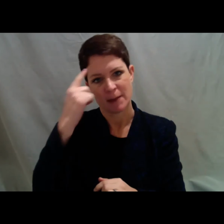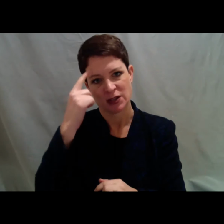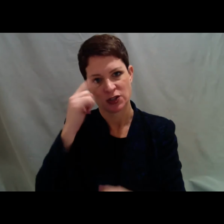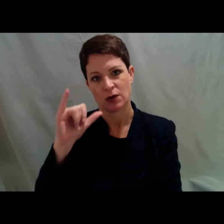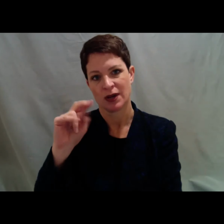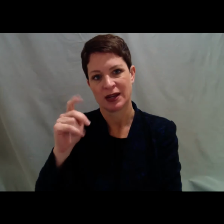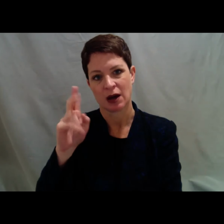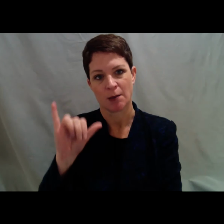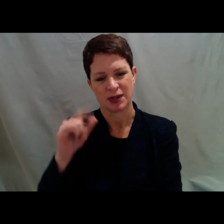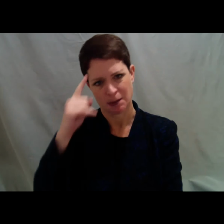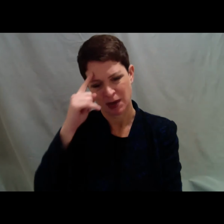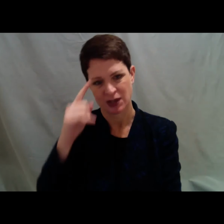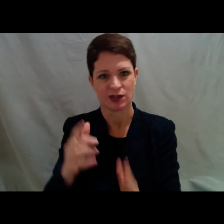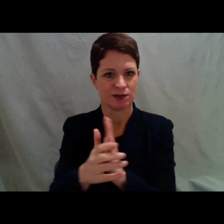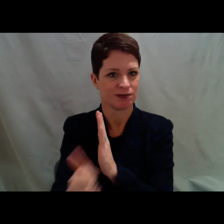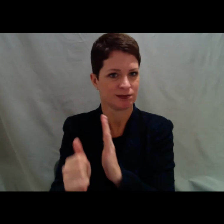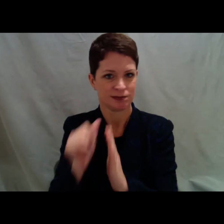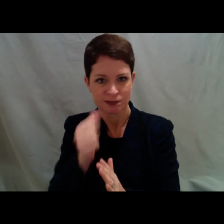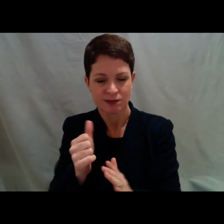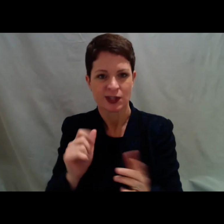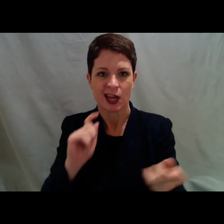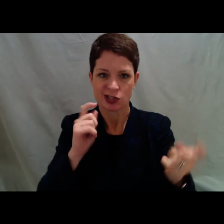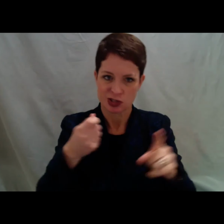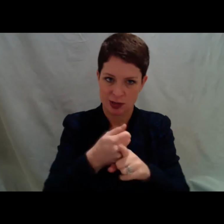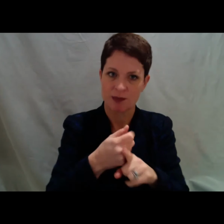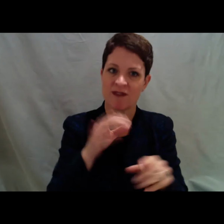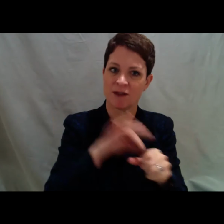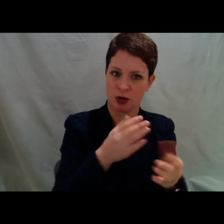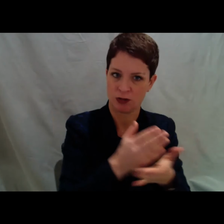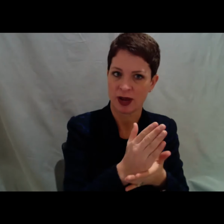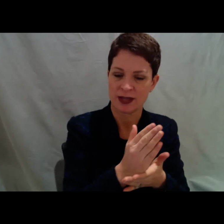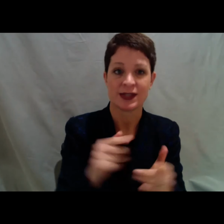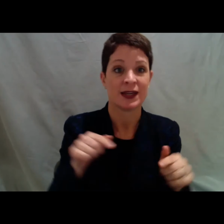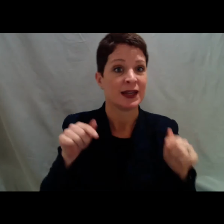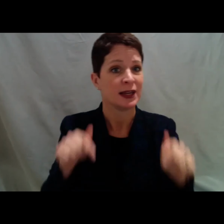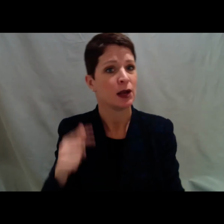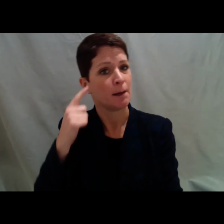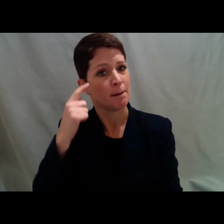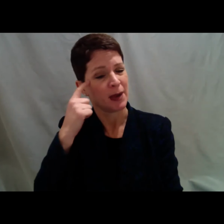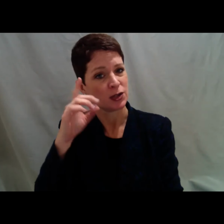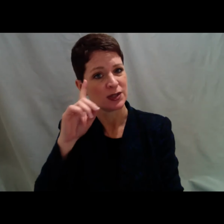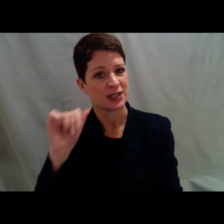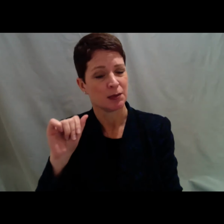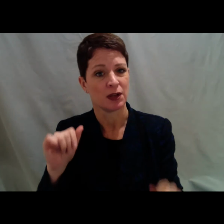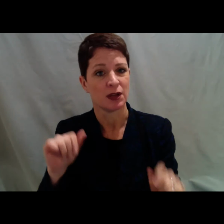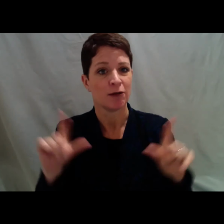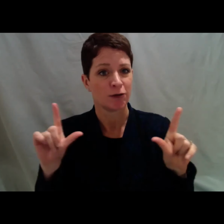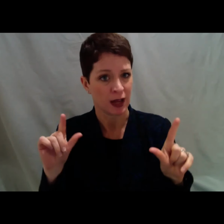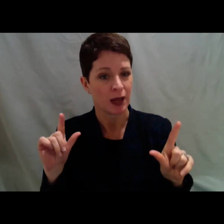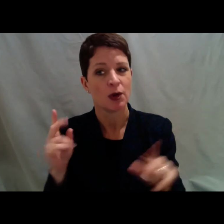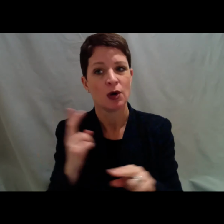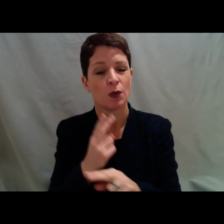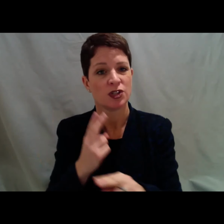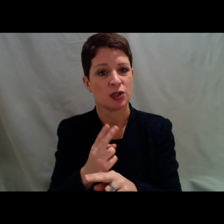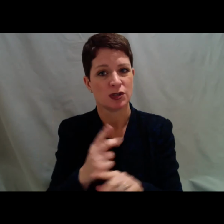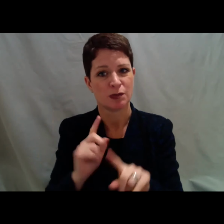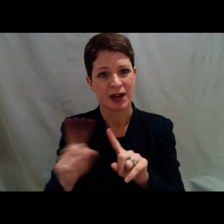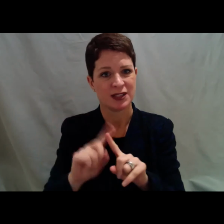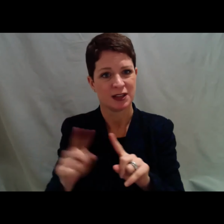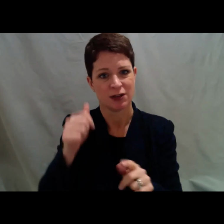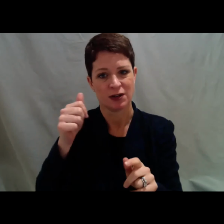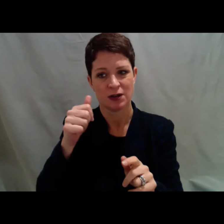the development of voting rights. Here, the mental disability frame was used by opponents of